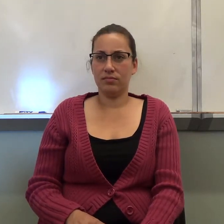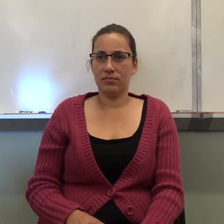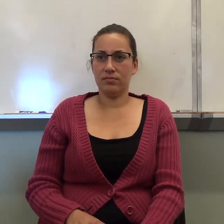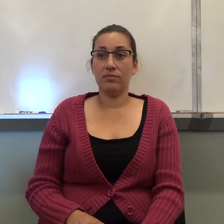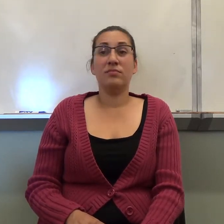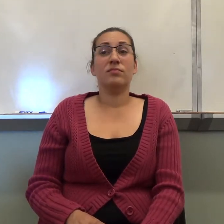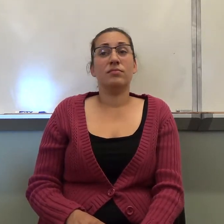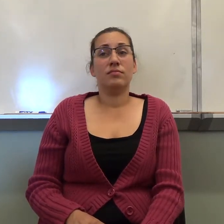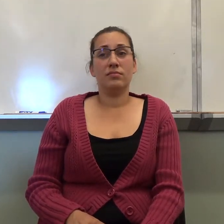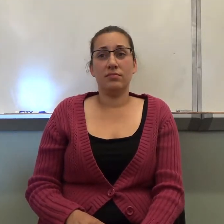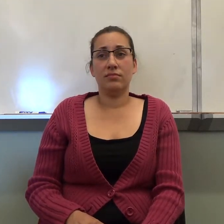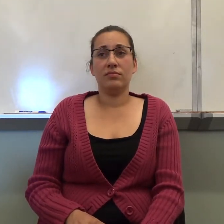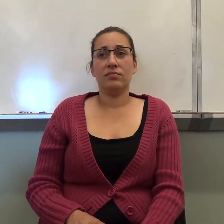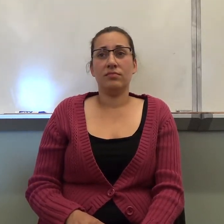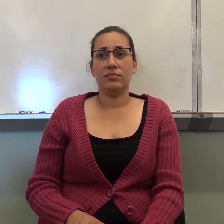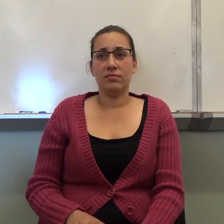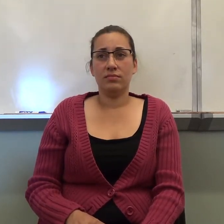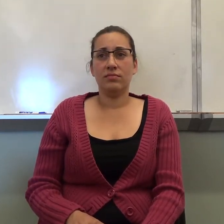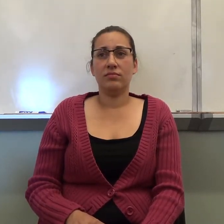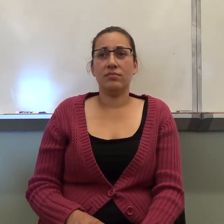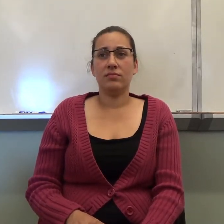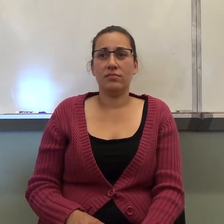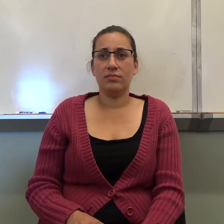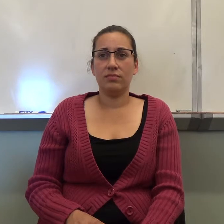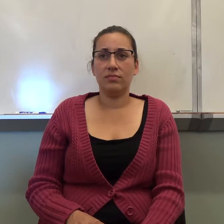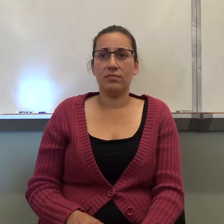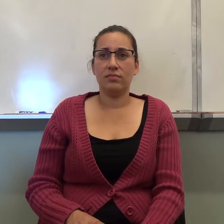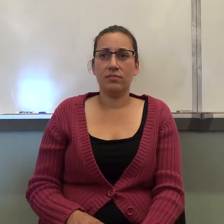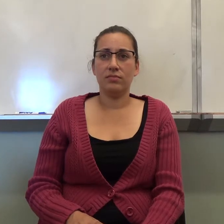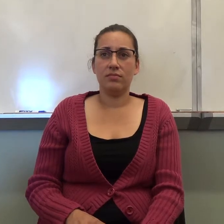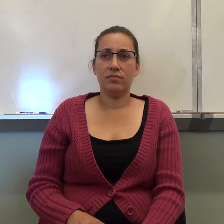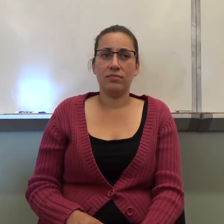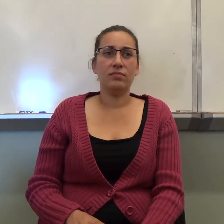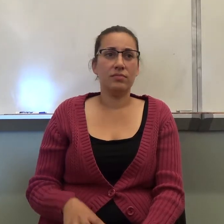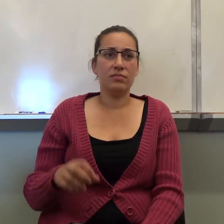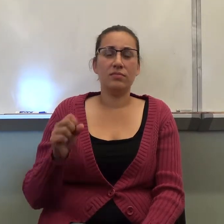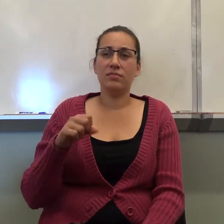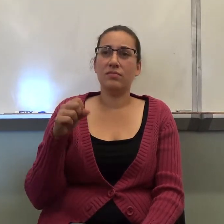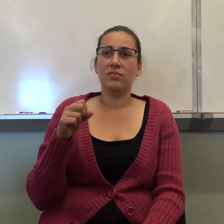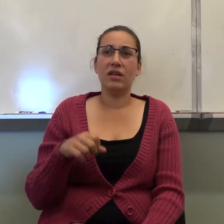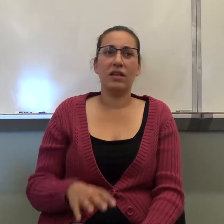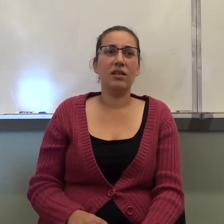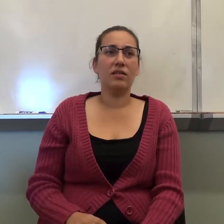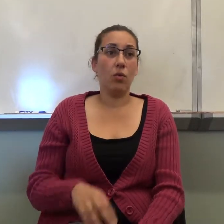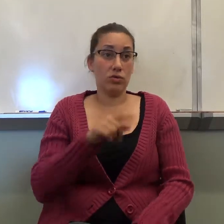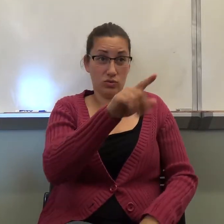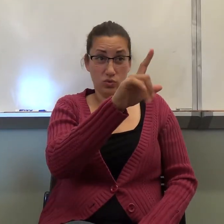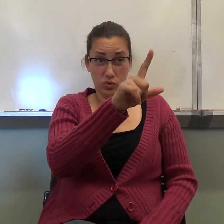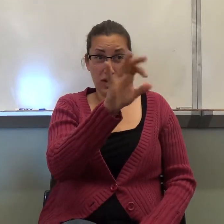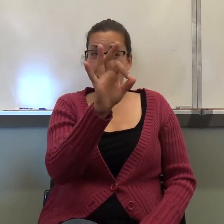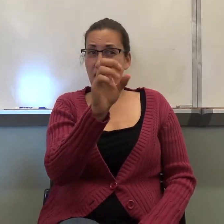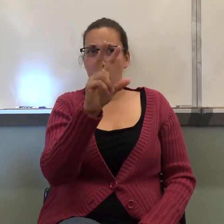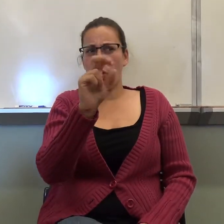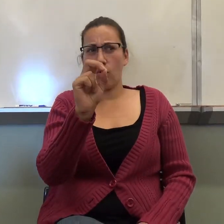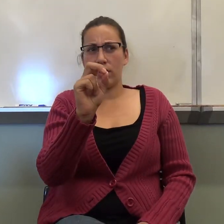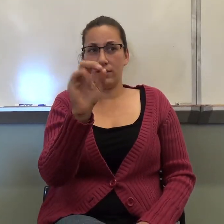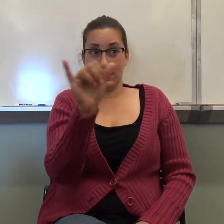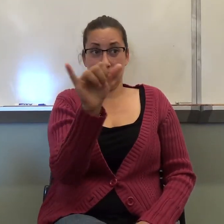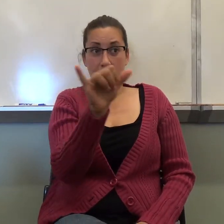And there's the final answer. That's the simplest form. Now, you're probably saying, oh, that's an awful lot of stuff to remember. It is. That's